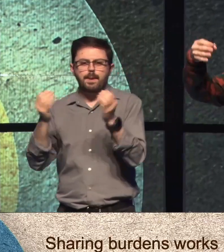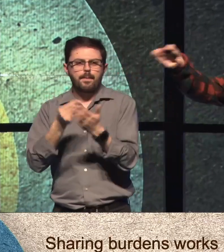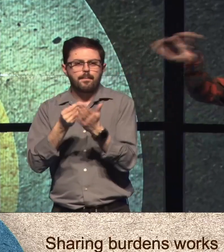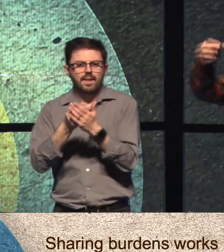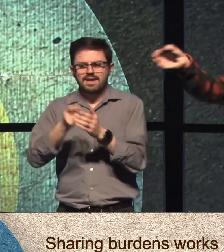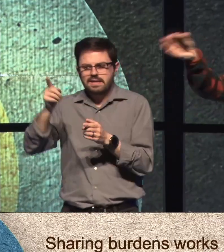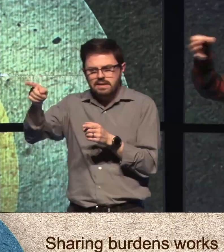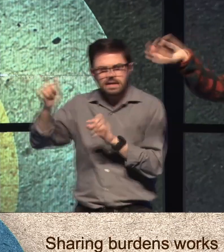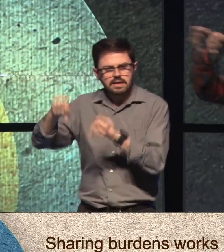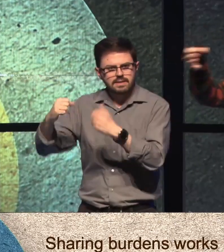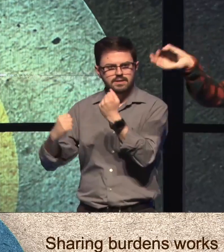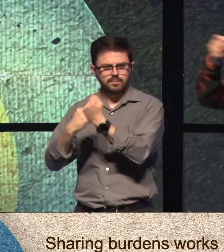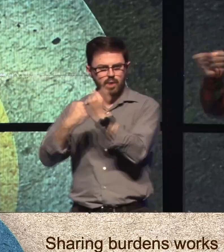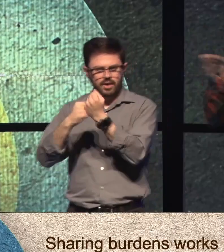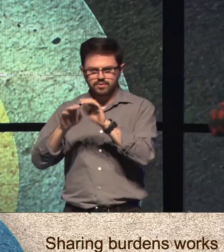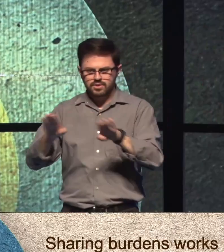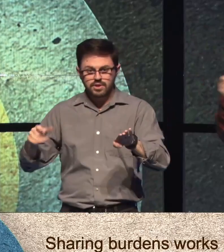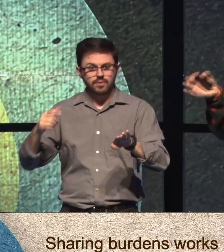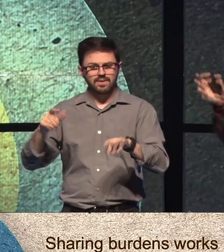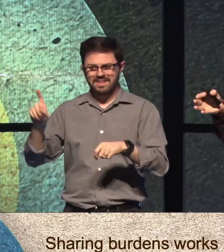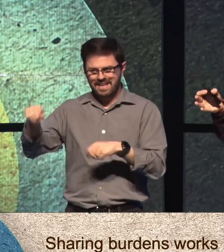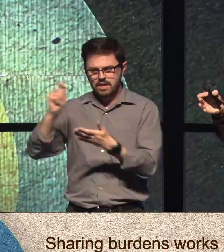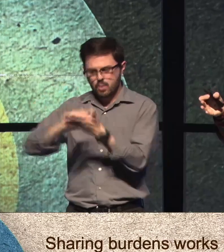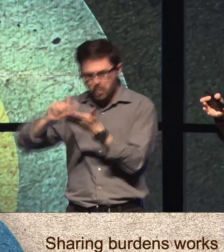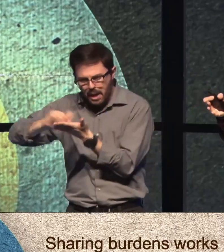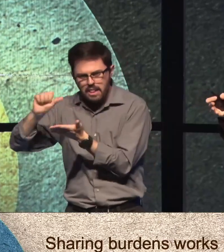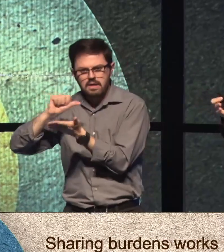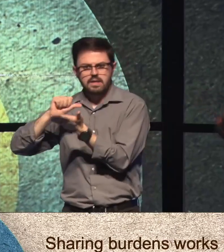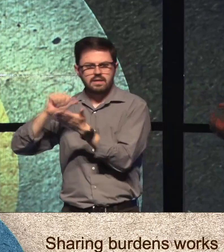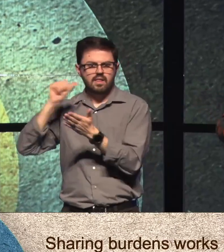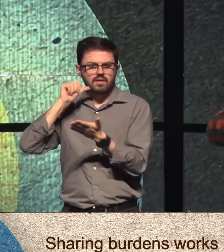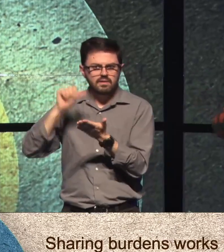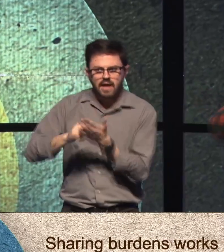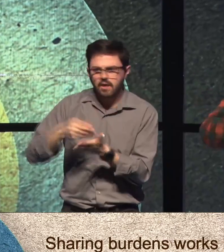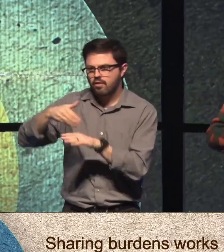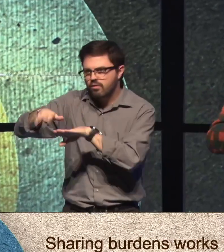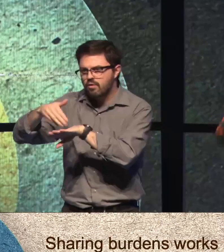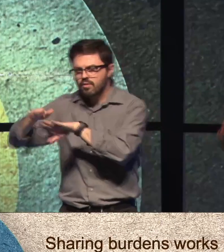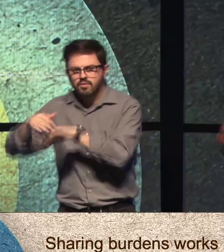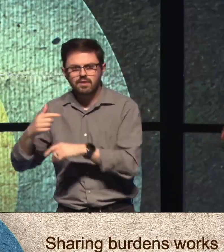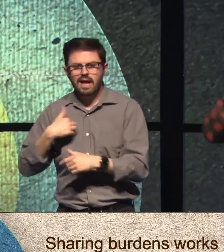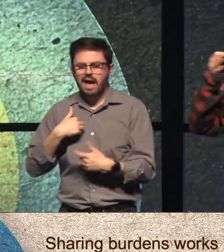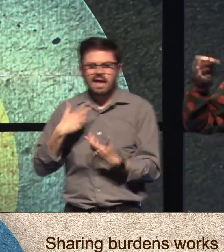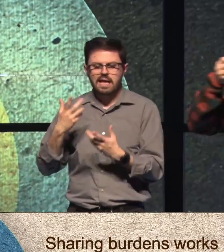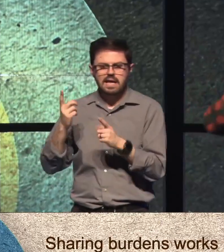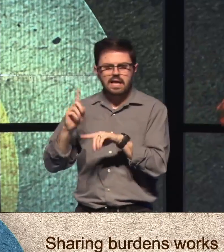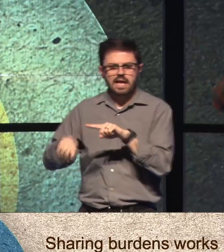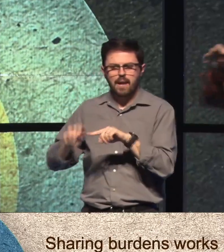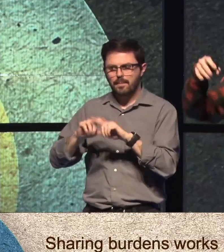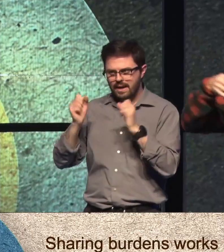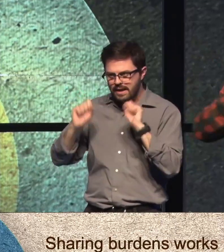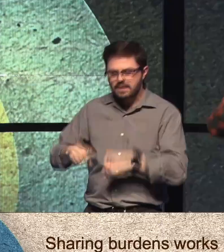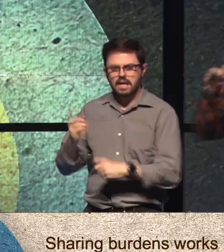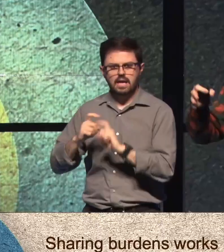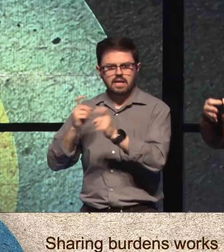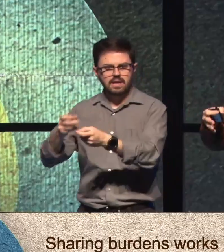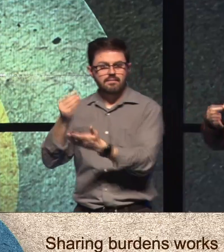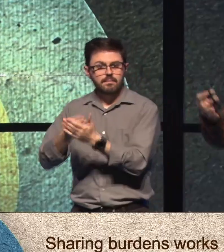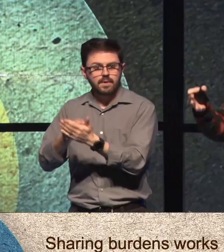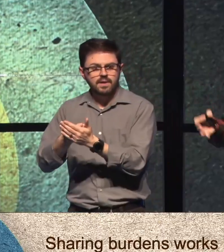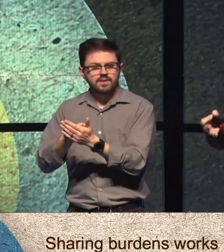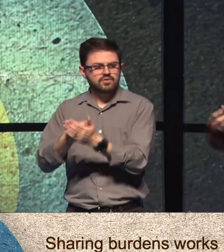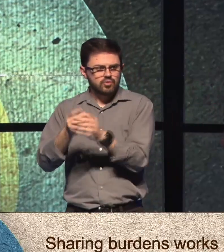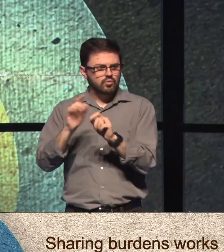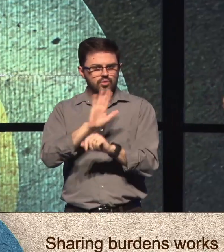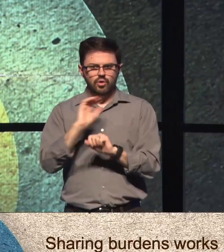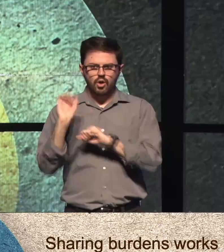can like write the letters and everything. I don't need that, right? This for me is just what I can do. So all that to say, you have your capacity,